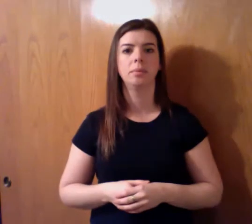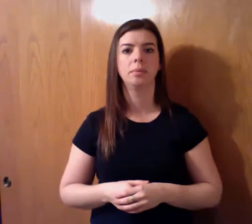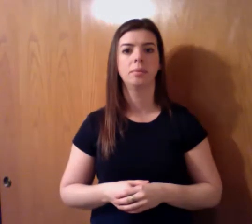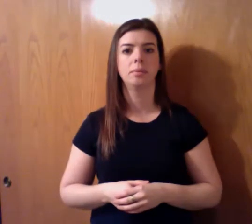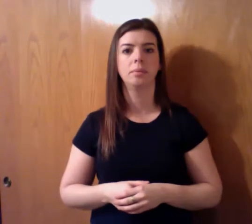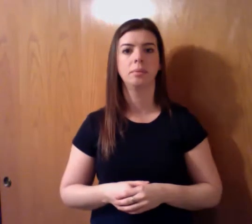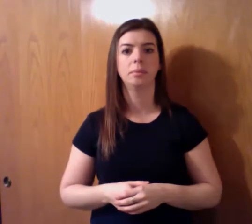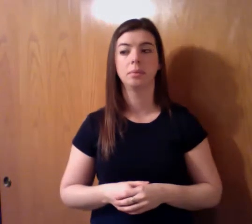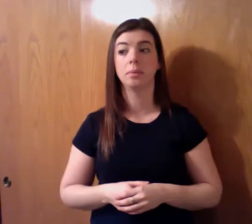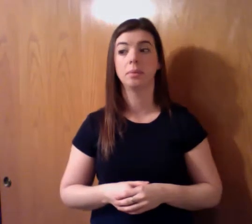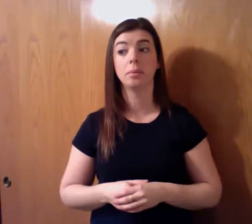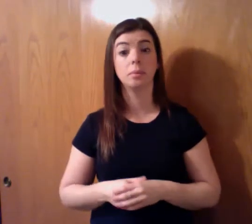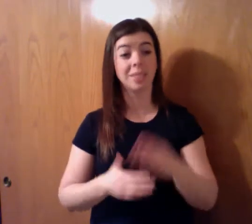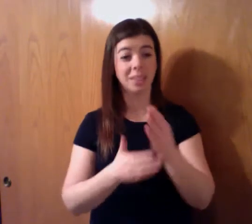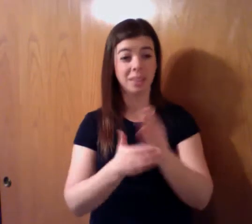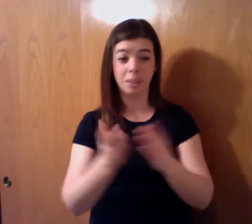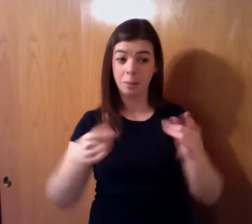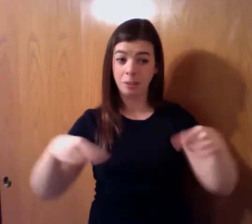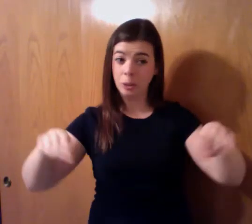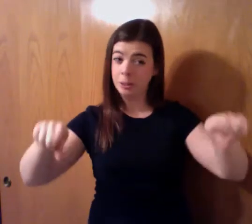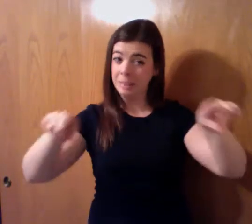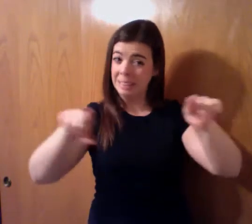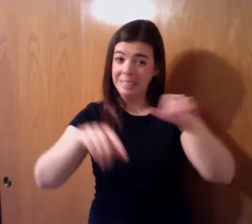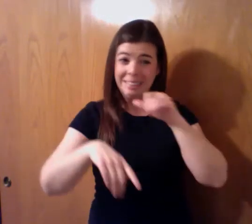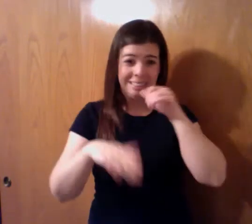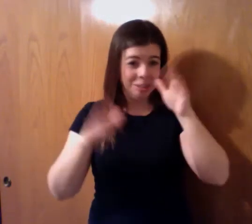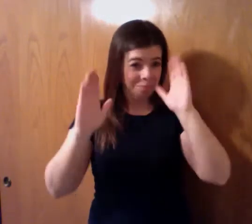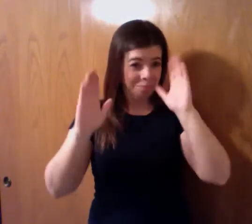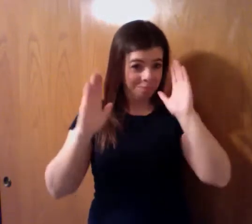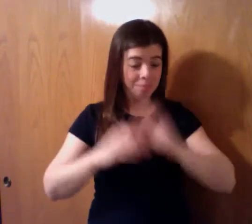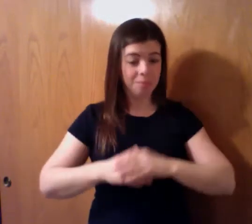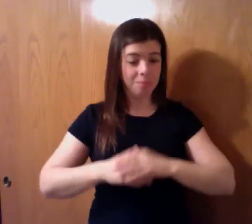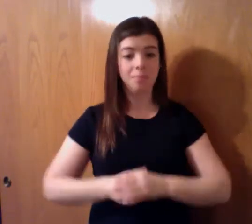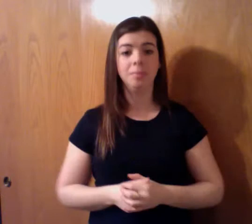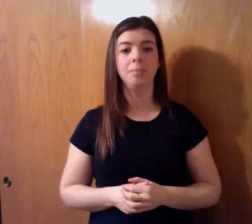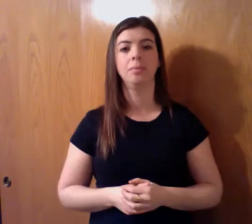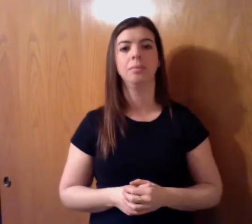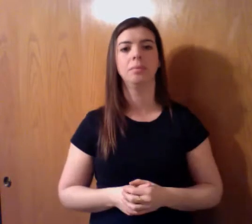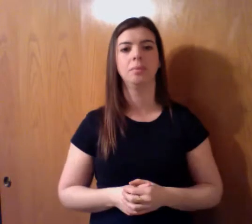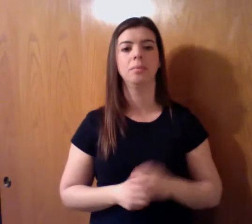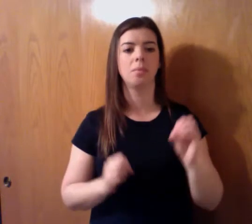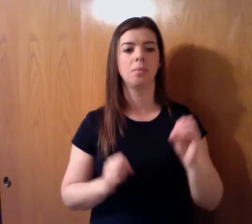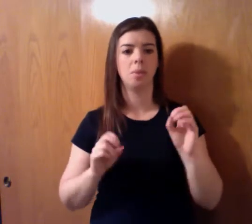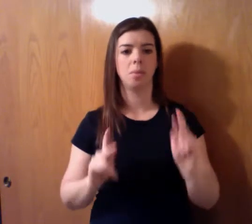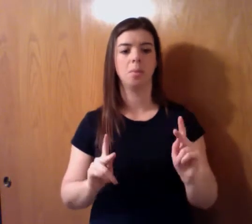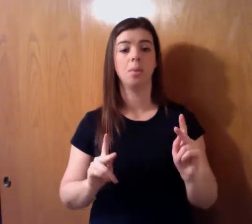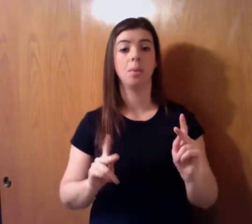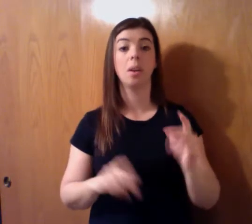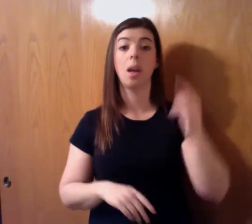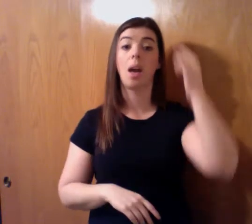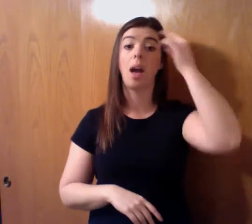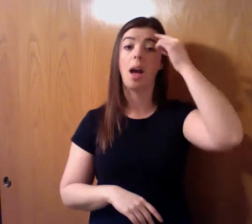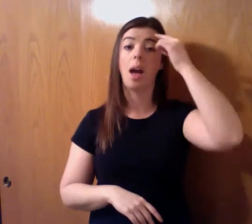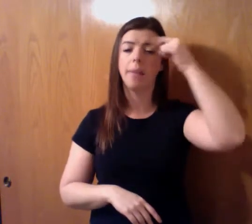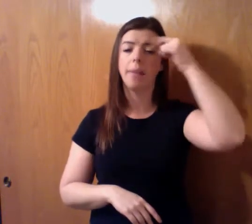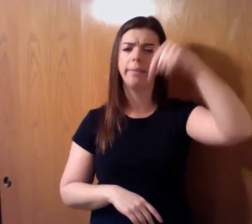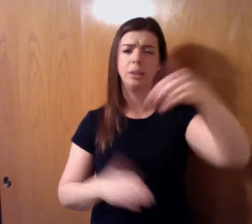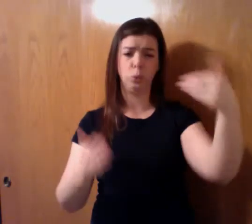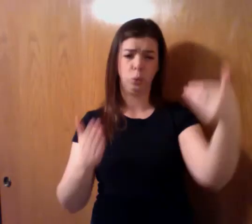I see people not listening. Okay. I think because this is brand new and it's